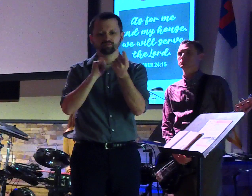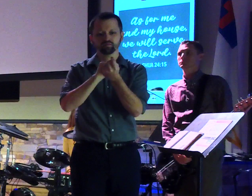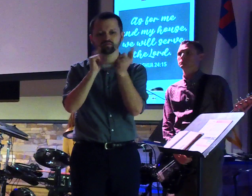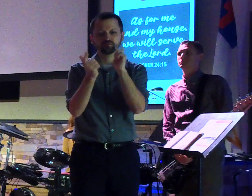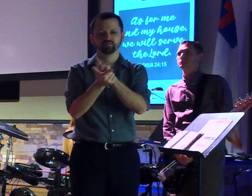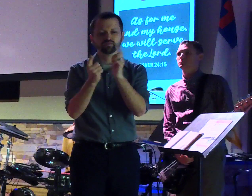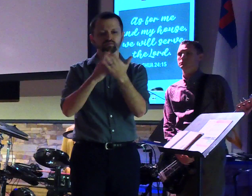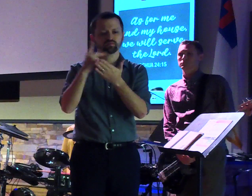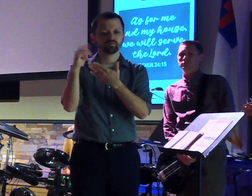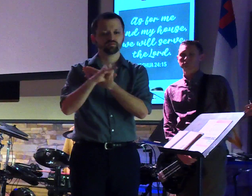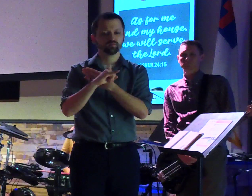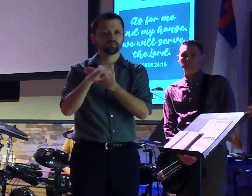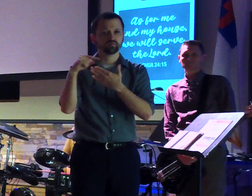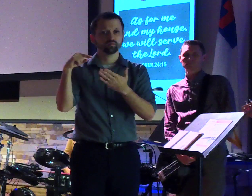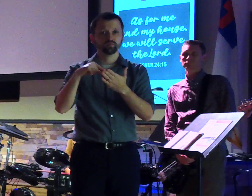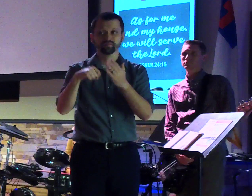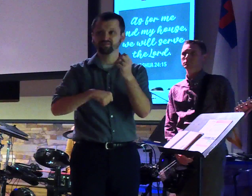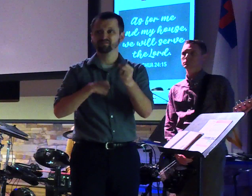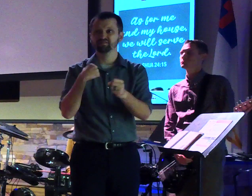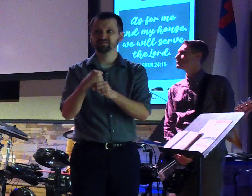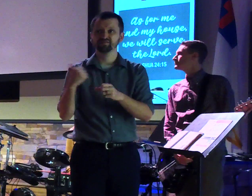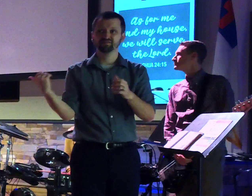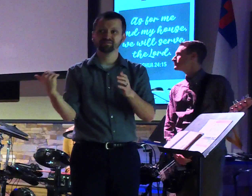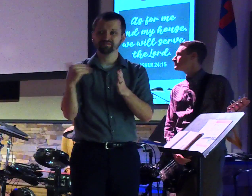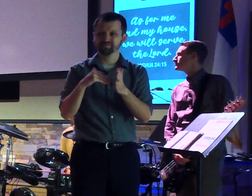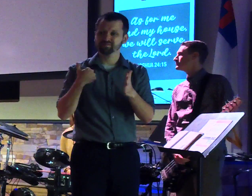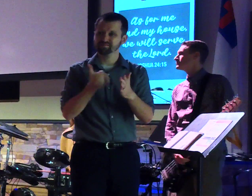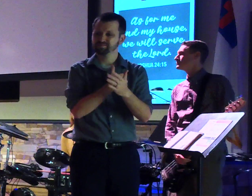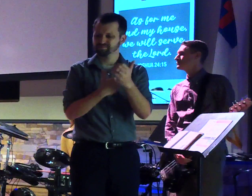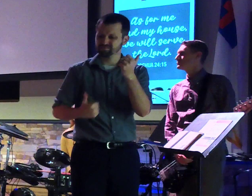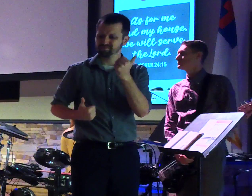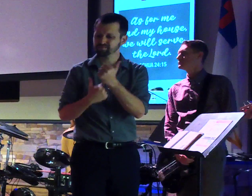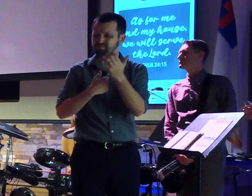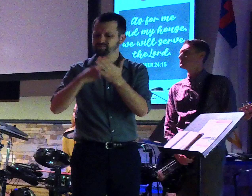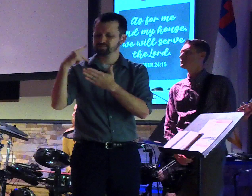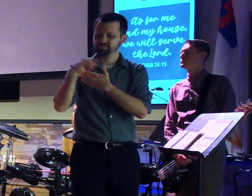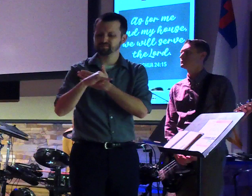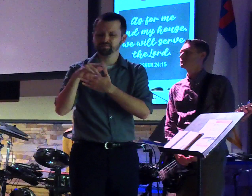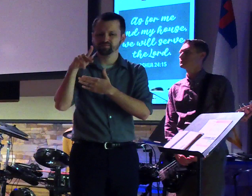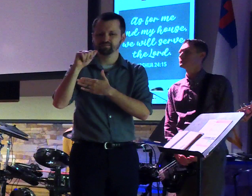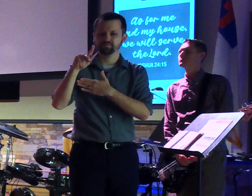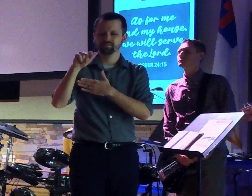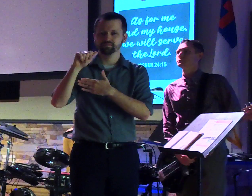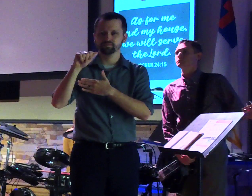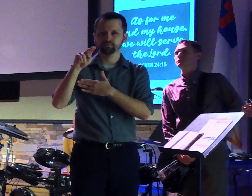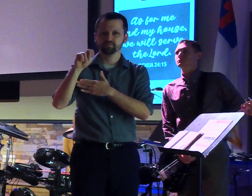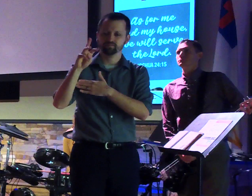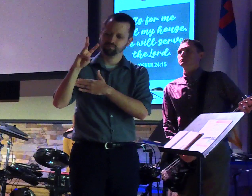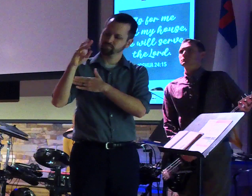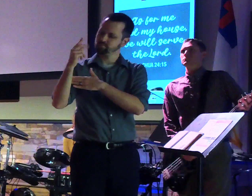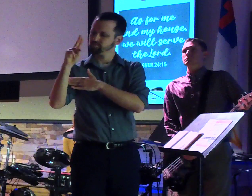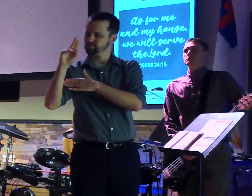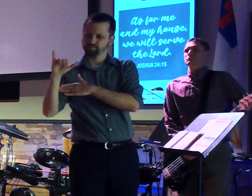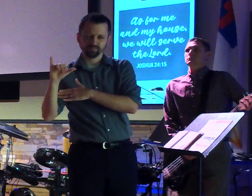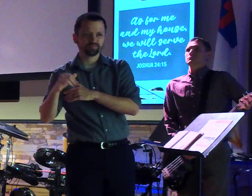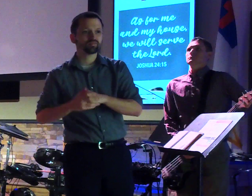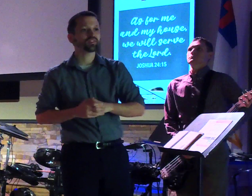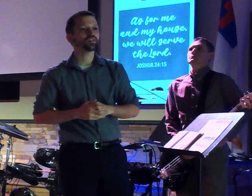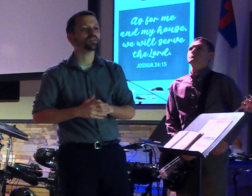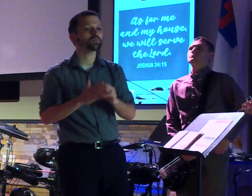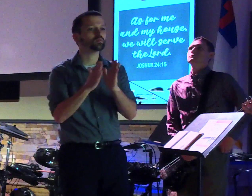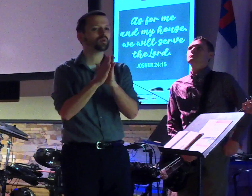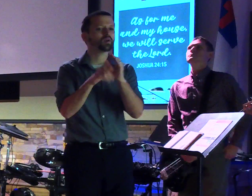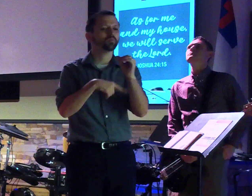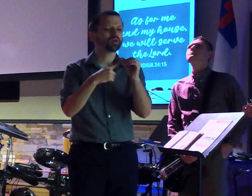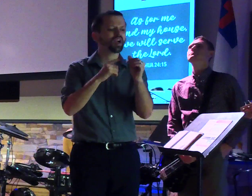project. And so this year, again, we want to support this project in Papua New Guinea. So be praying about what God would have you to do